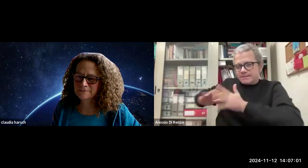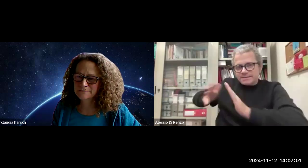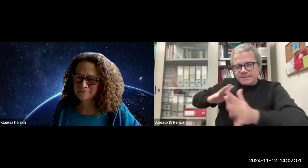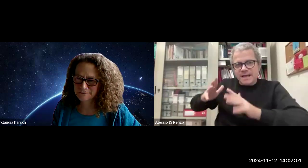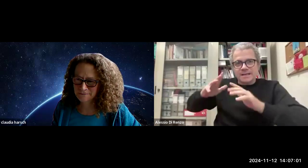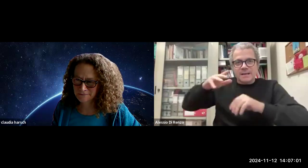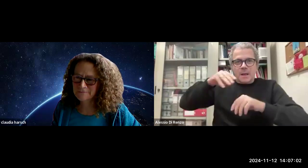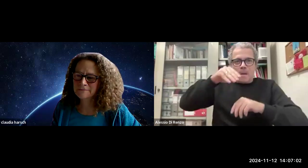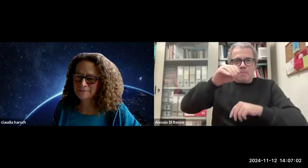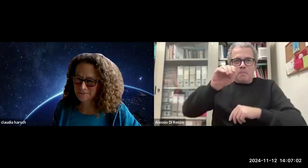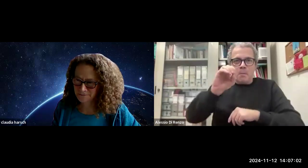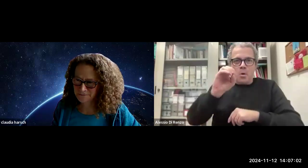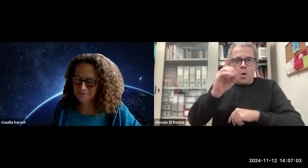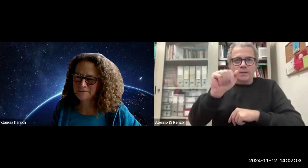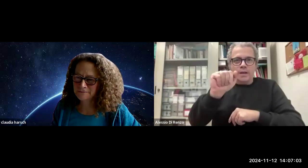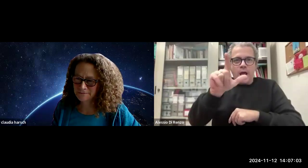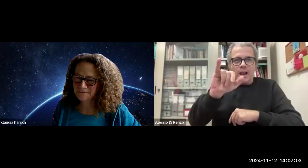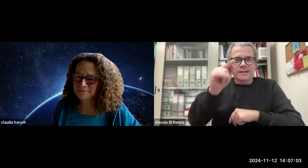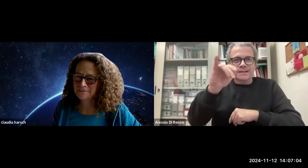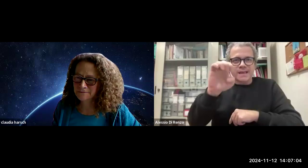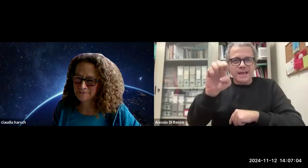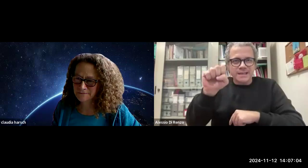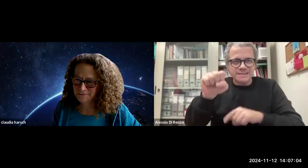our local language, our local sign language.